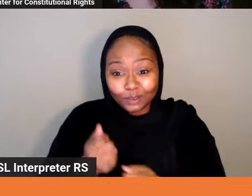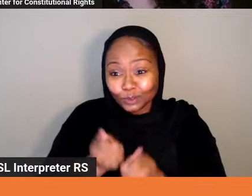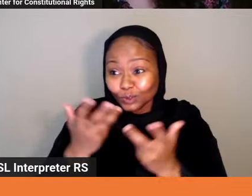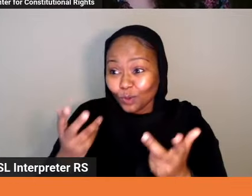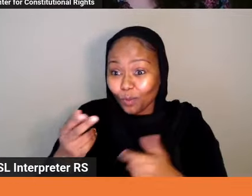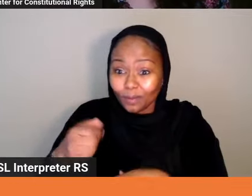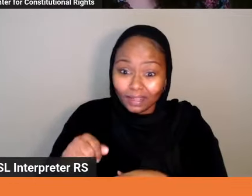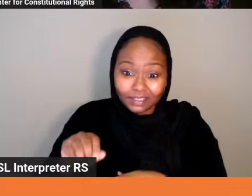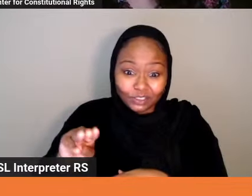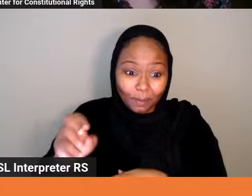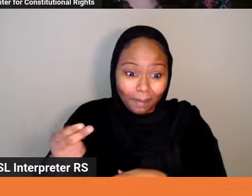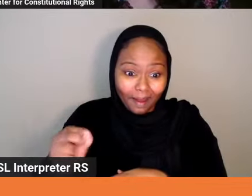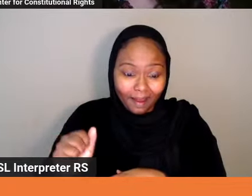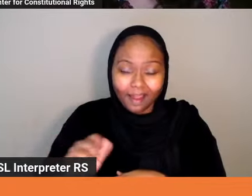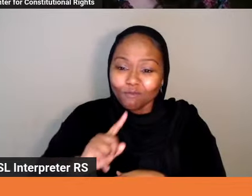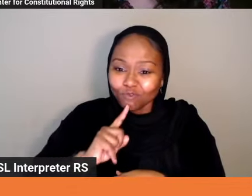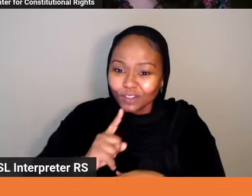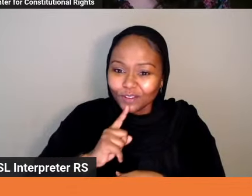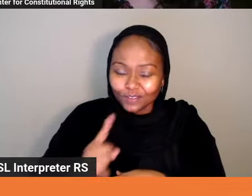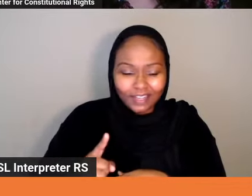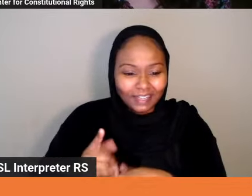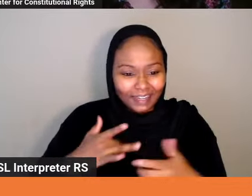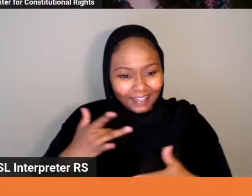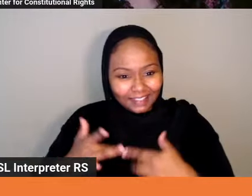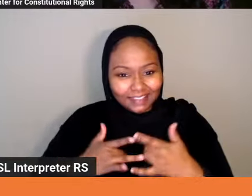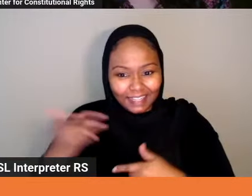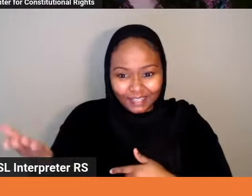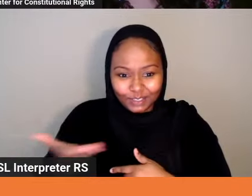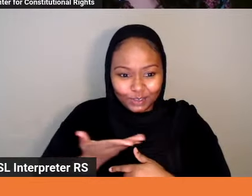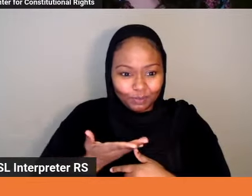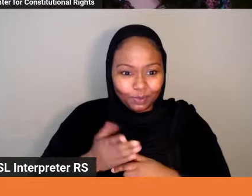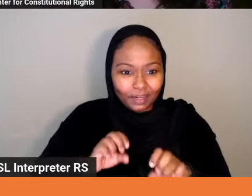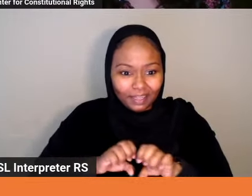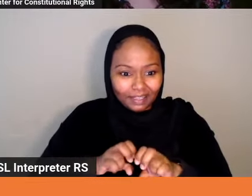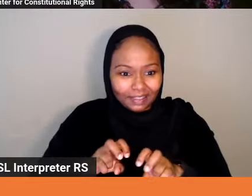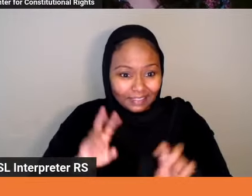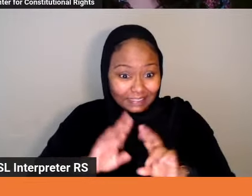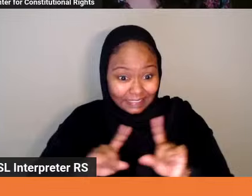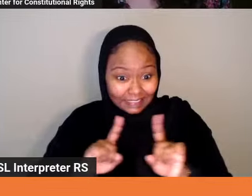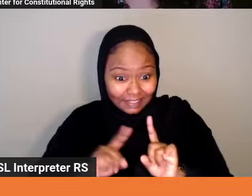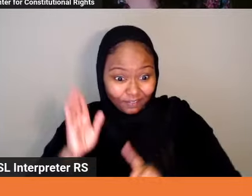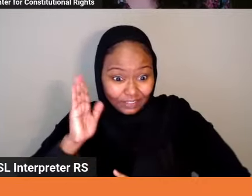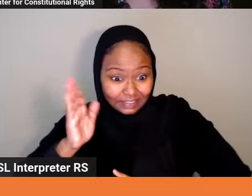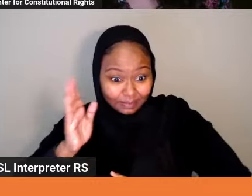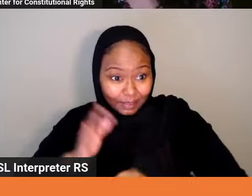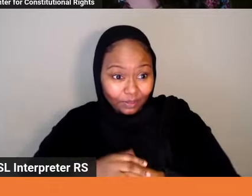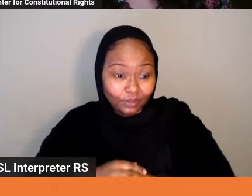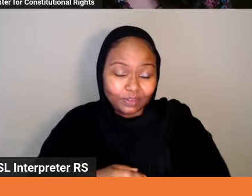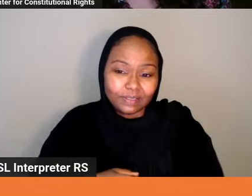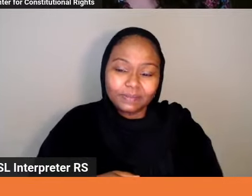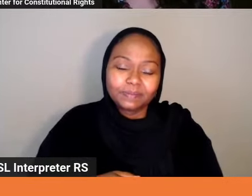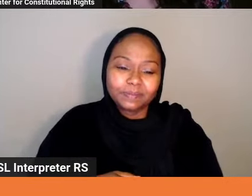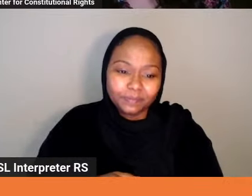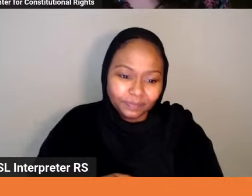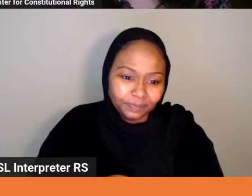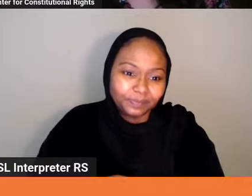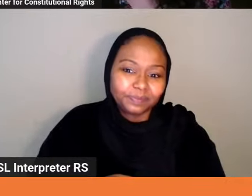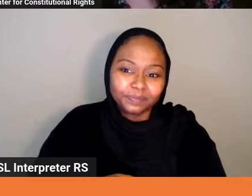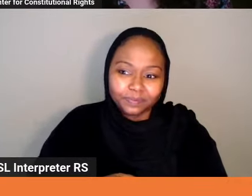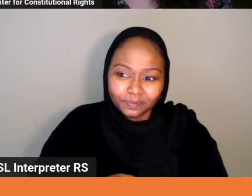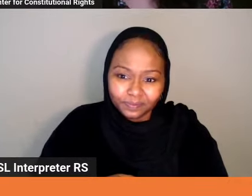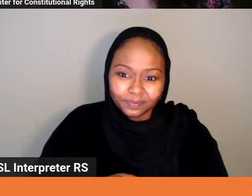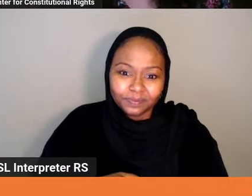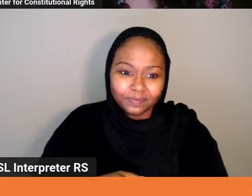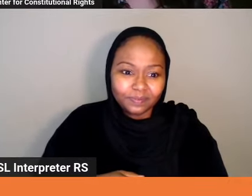bring our speakers now into this conversation. I'll read very short bios. There's so much more that these folks do, and